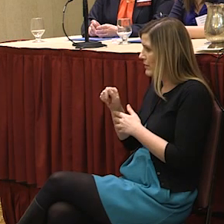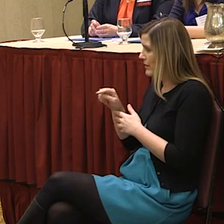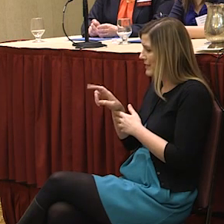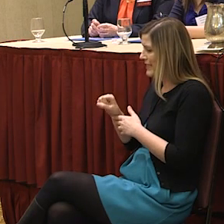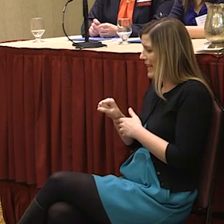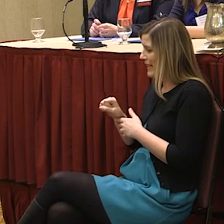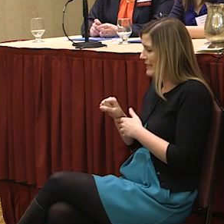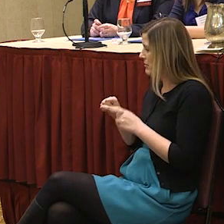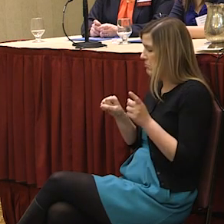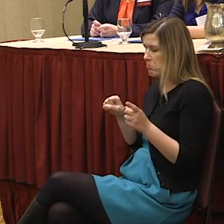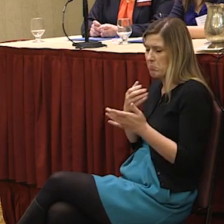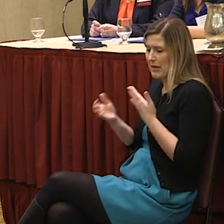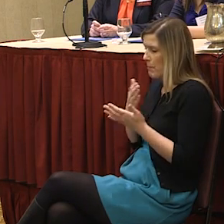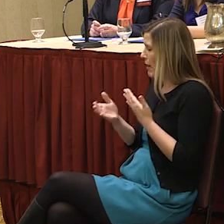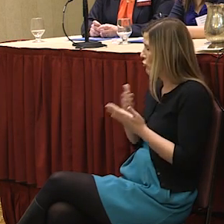does not.